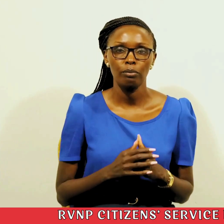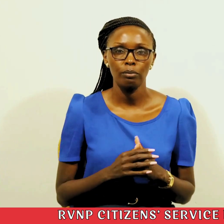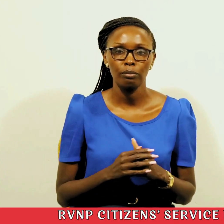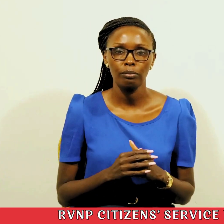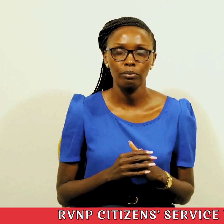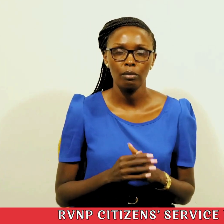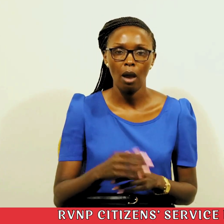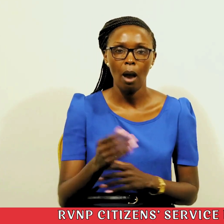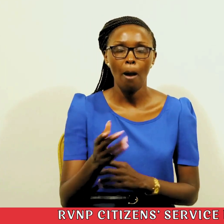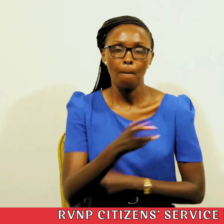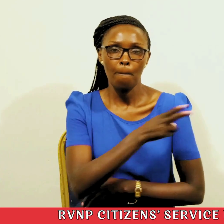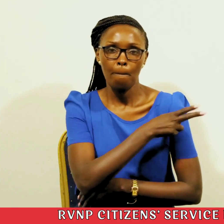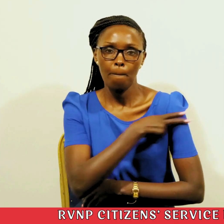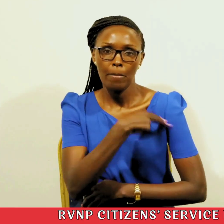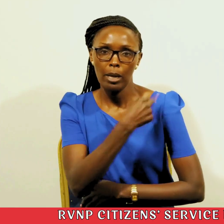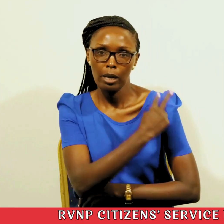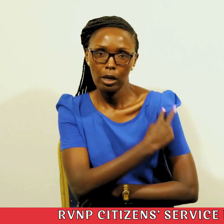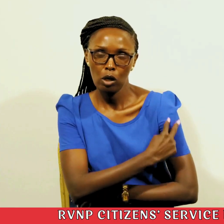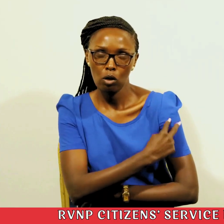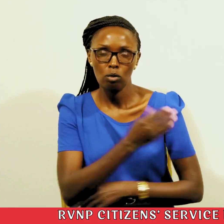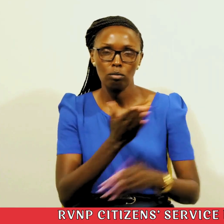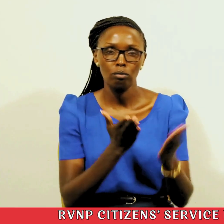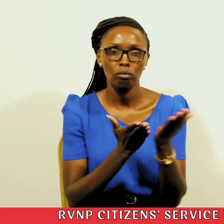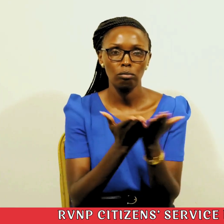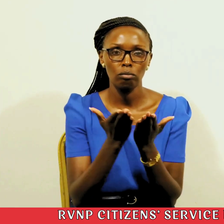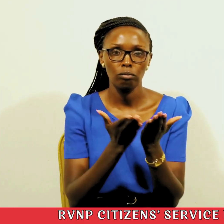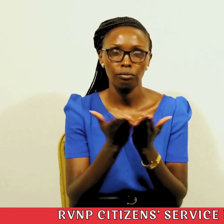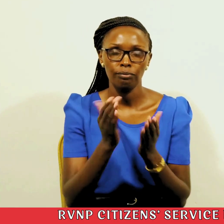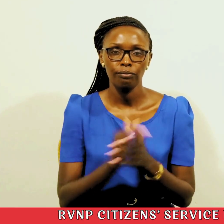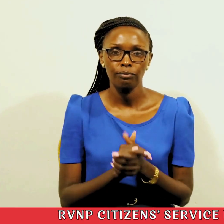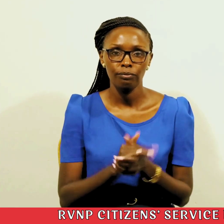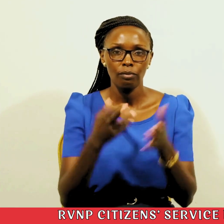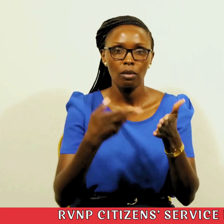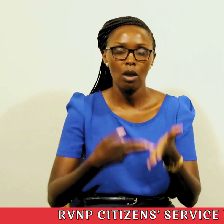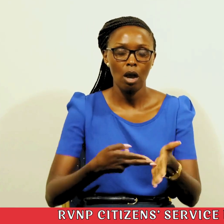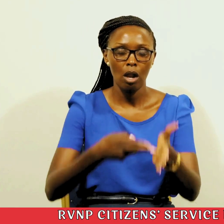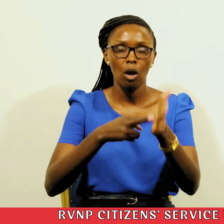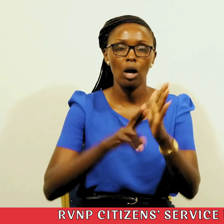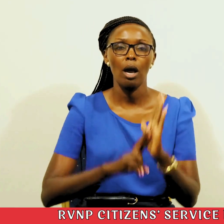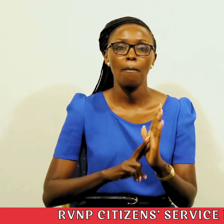Medical services. The requirement is to make a request,